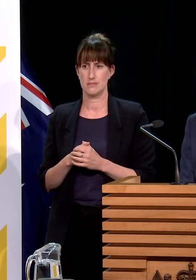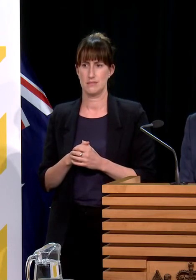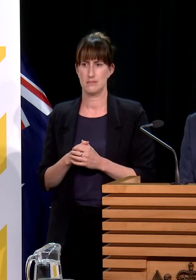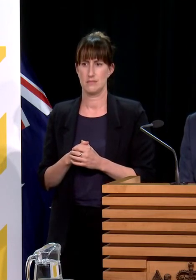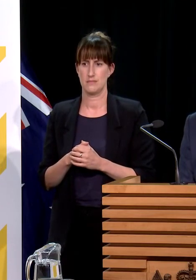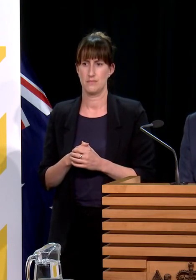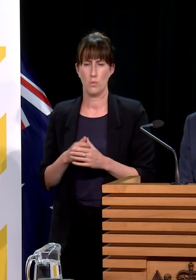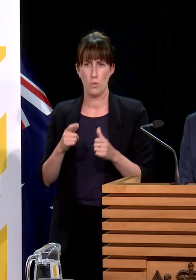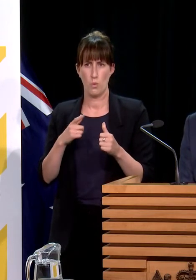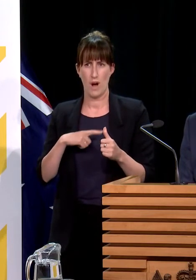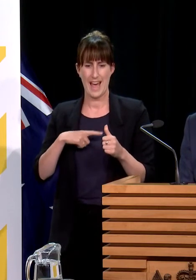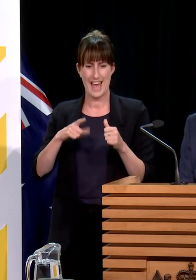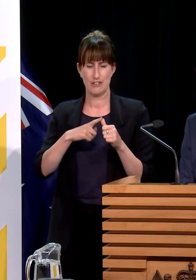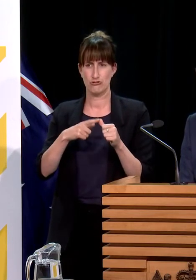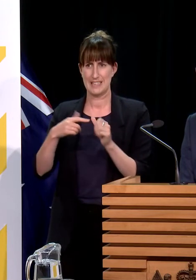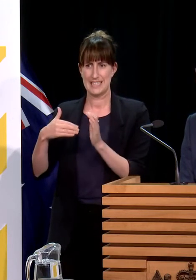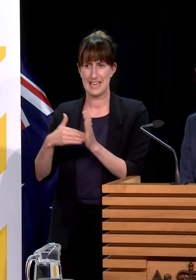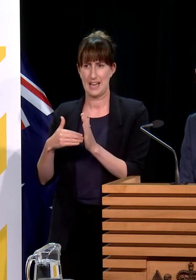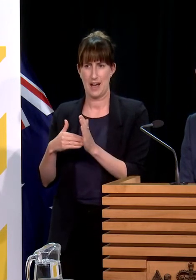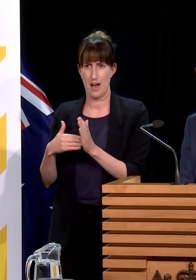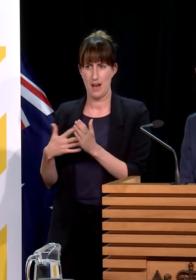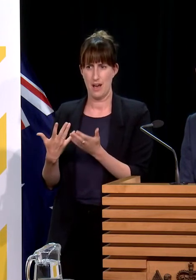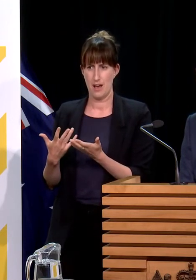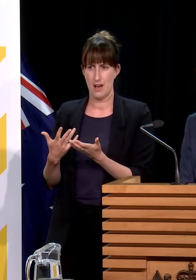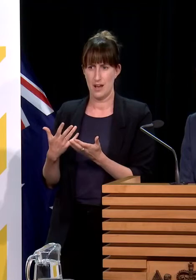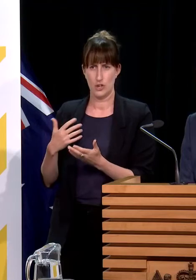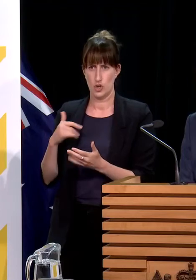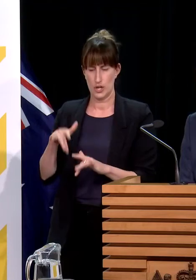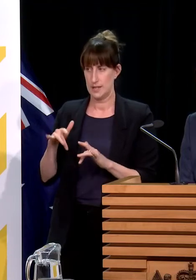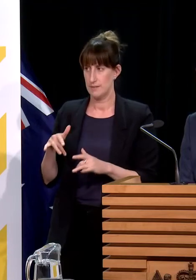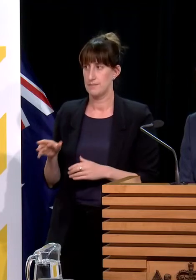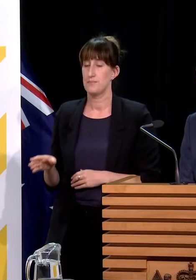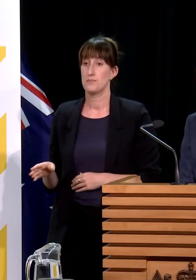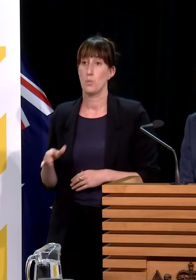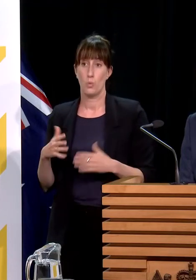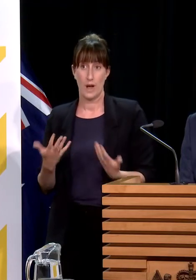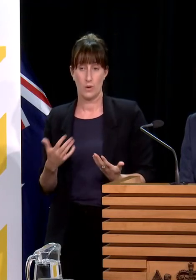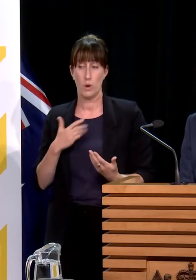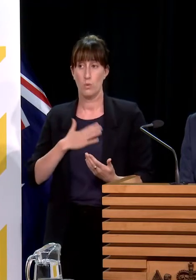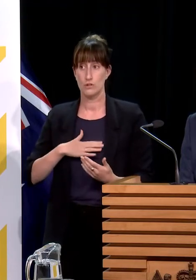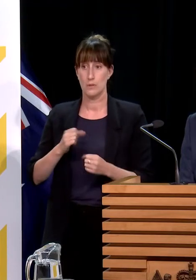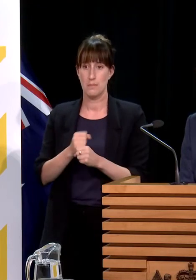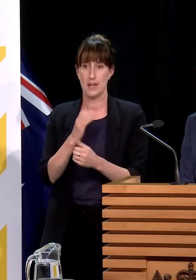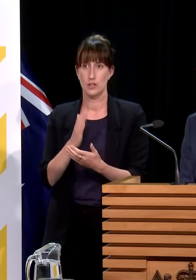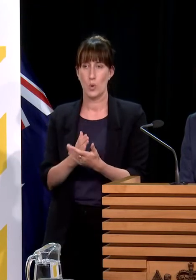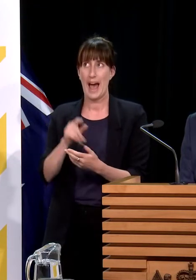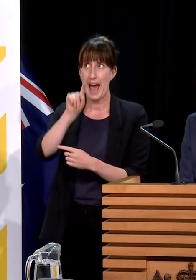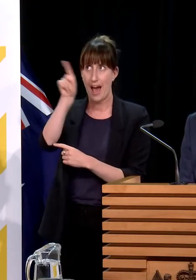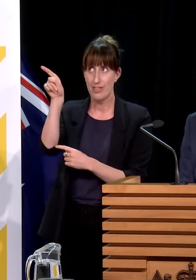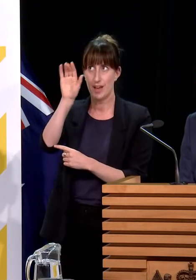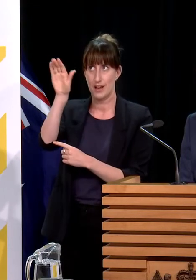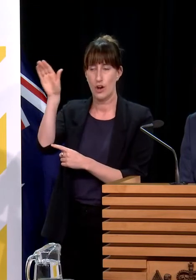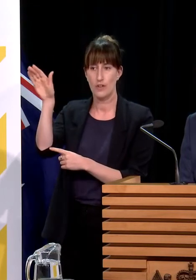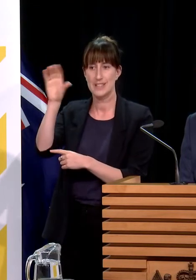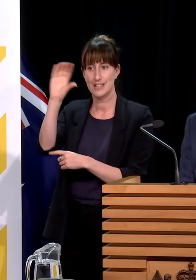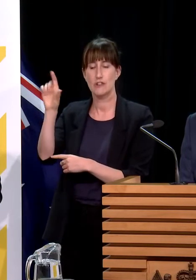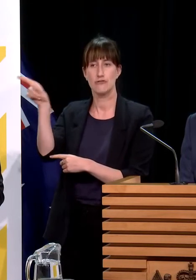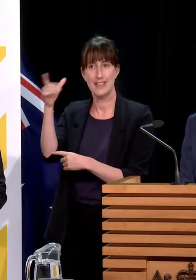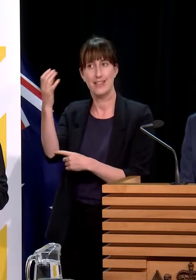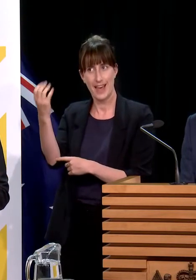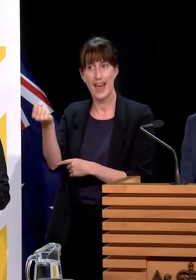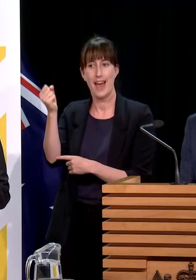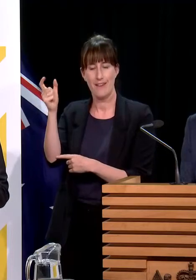vaccines that we're not going to use back through COVAX to ensure those other countries can have access to them. So it is important that New Zealand's part of a facility